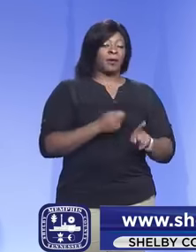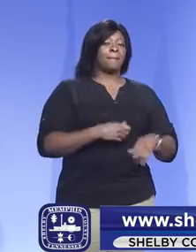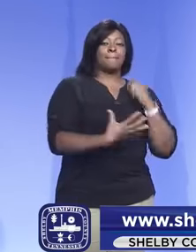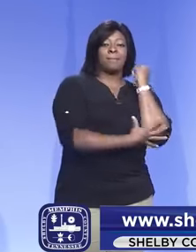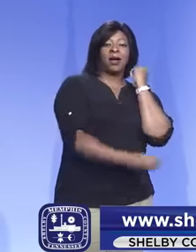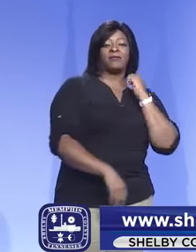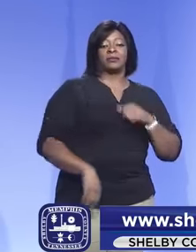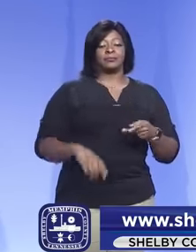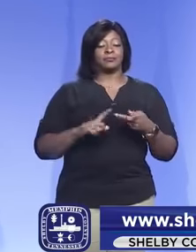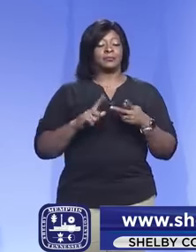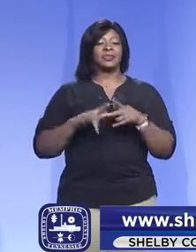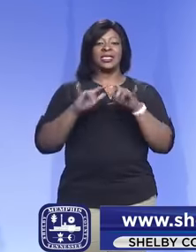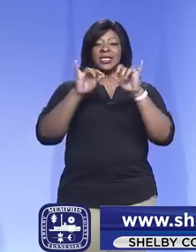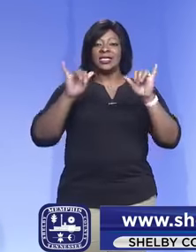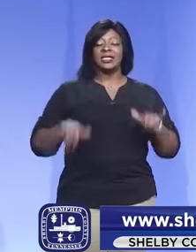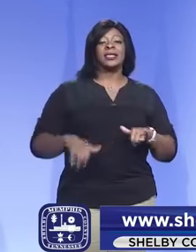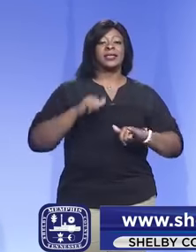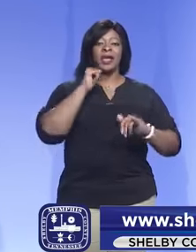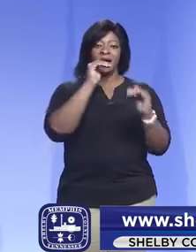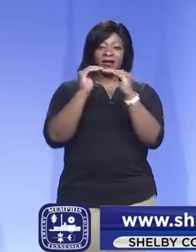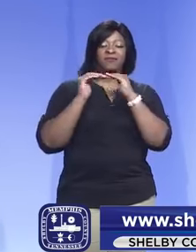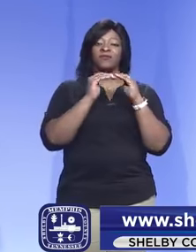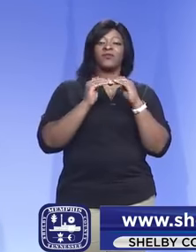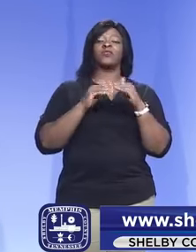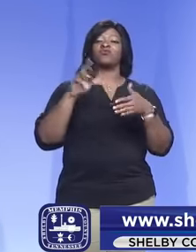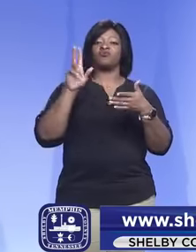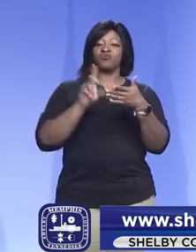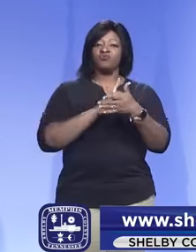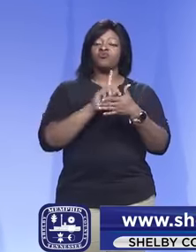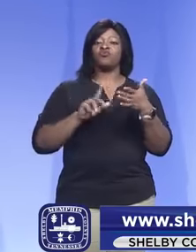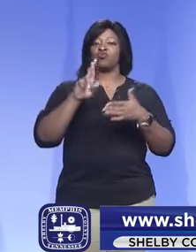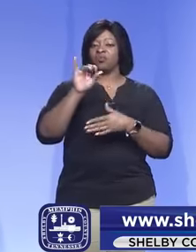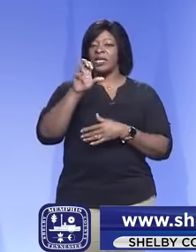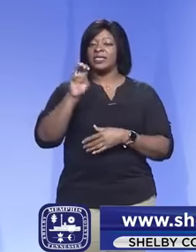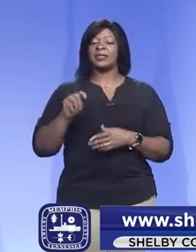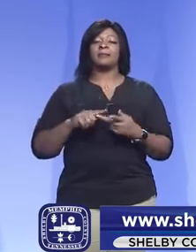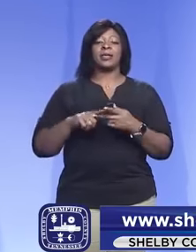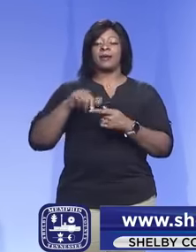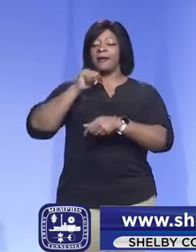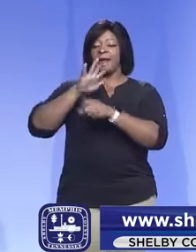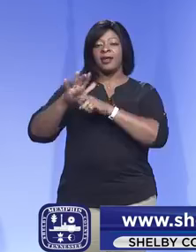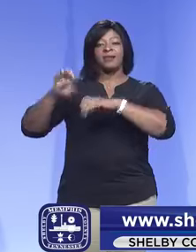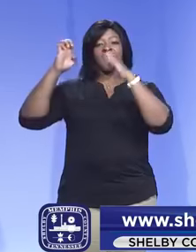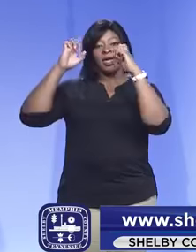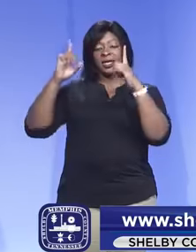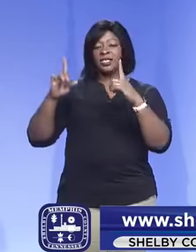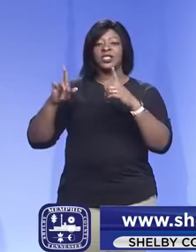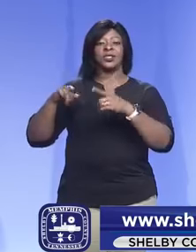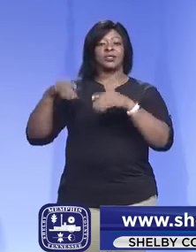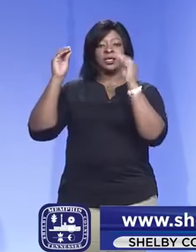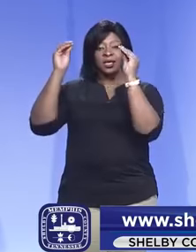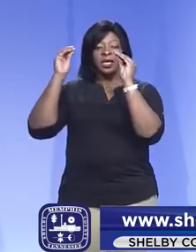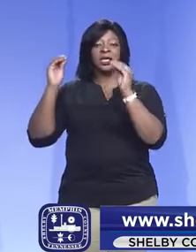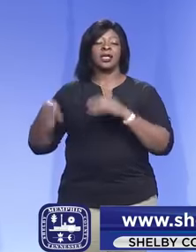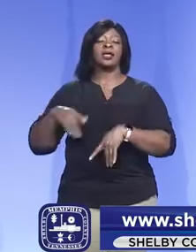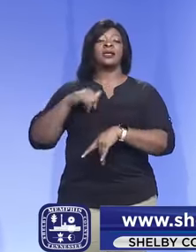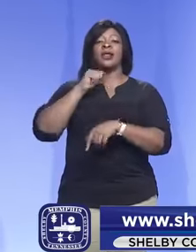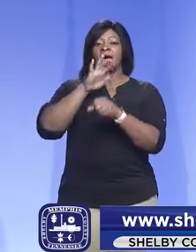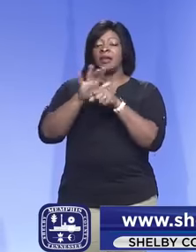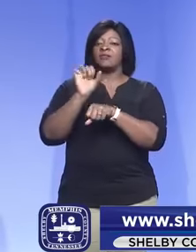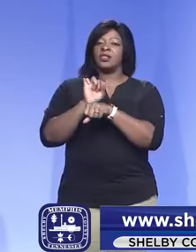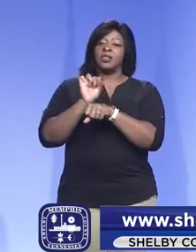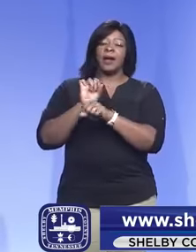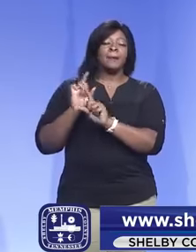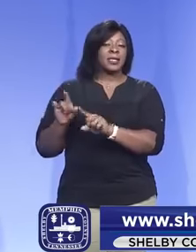poverty to systemic and historic racism, over to lack of educational attainment and lack of job